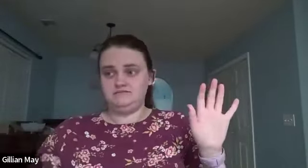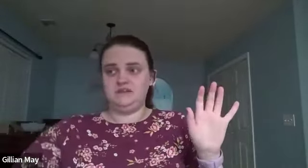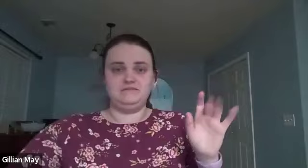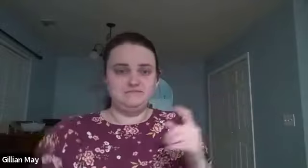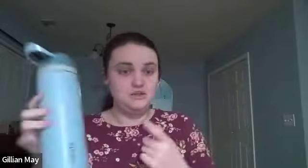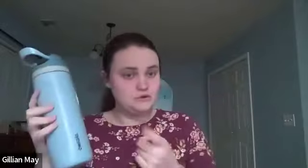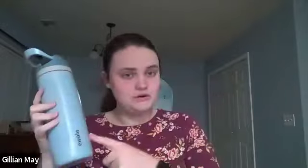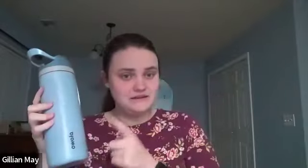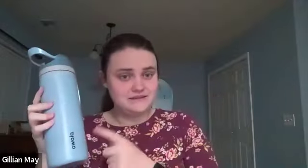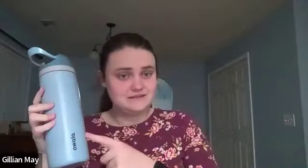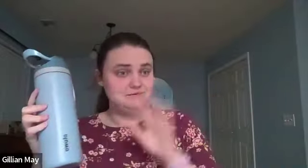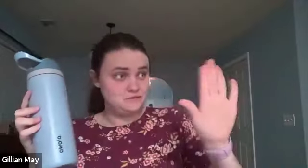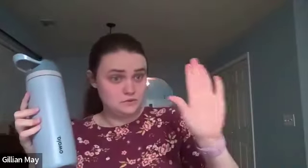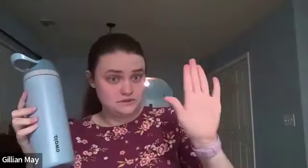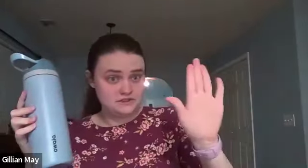like you would hold it like this, yours,